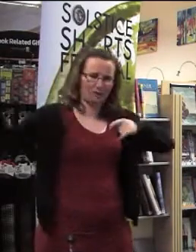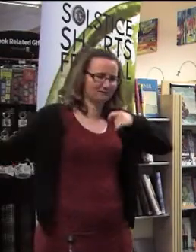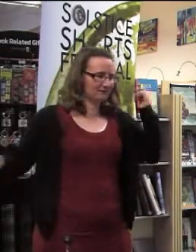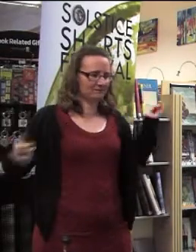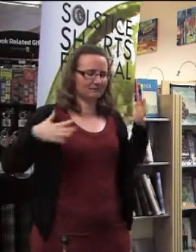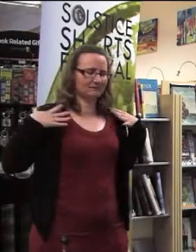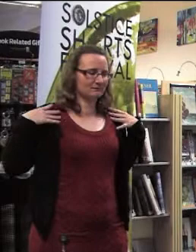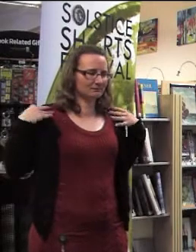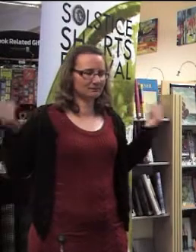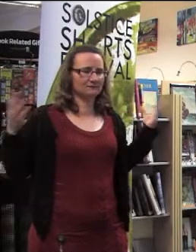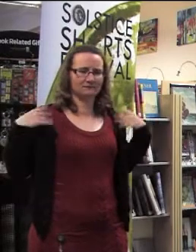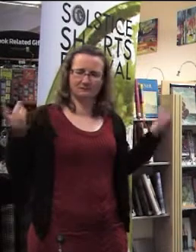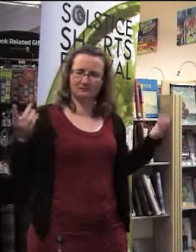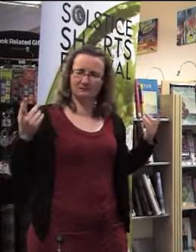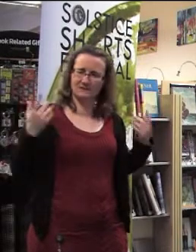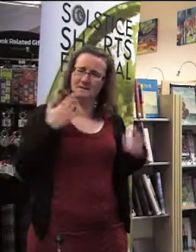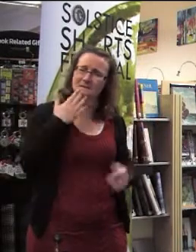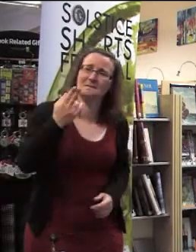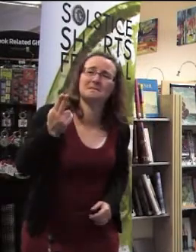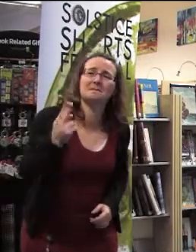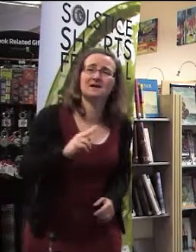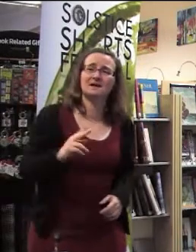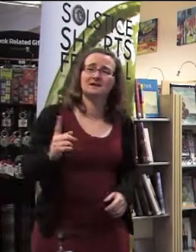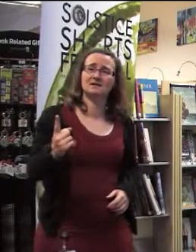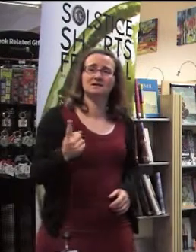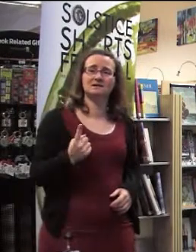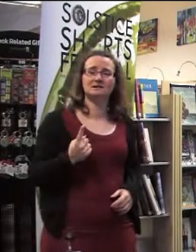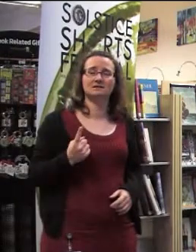shoulder, and come back.